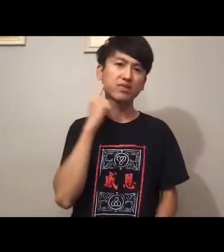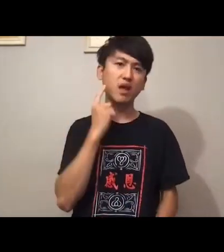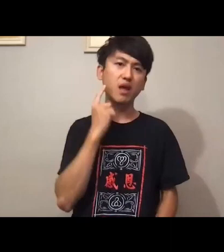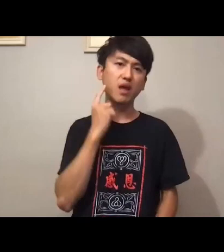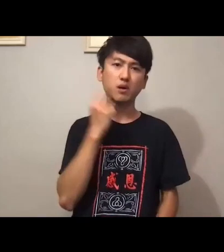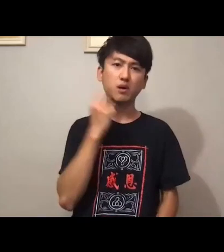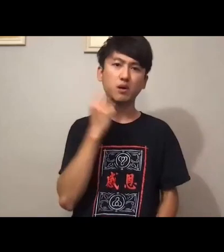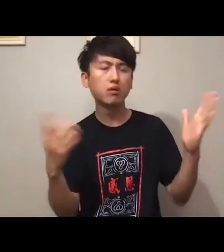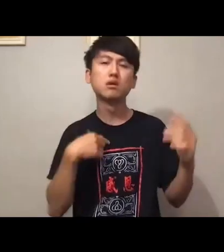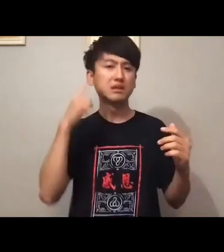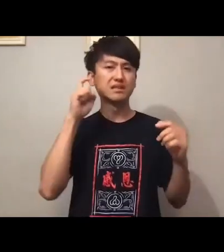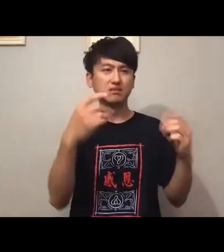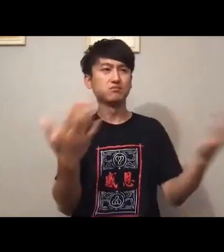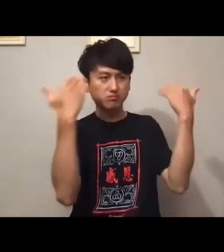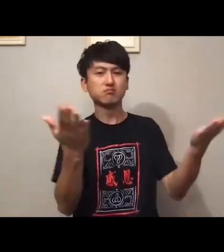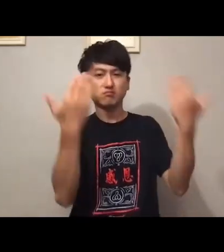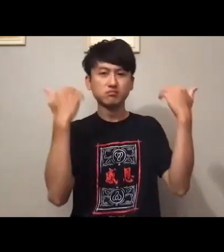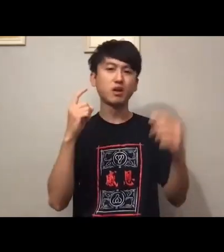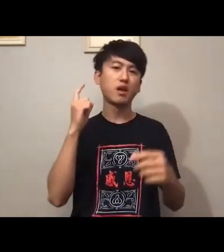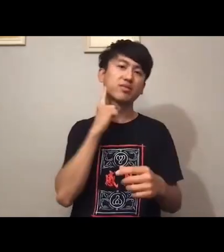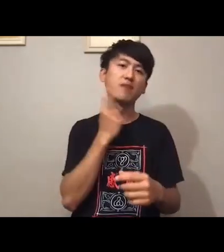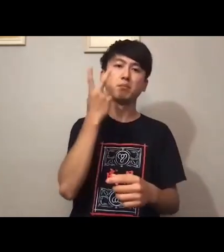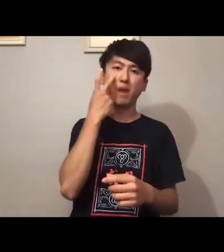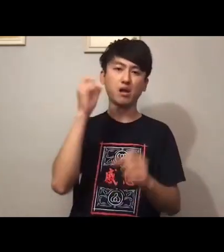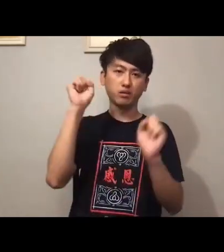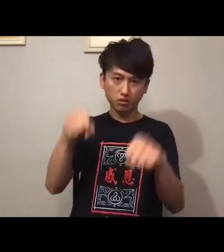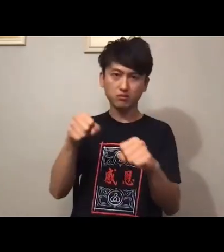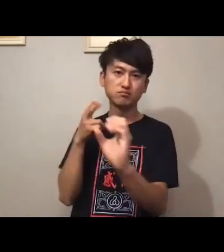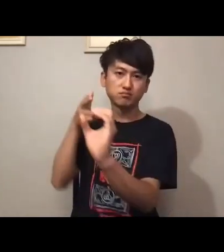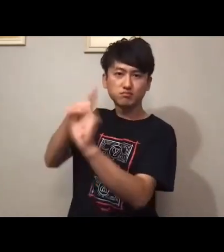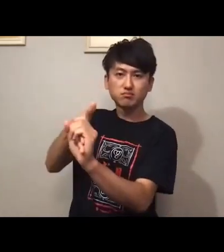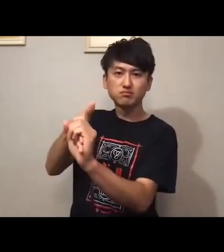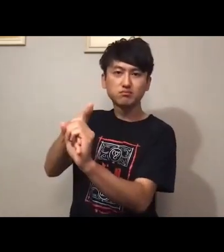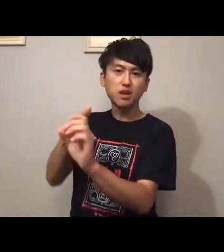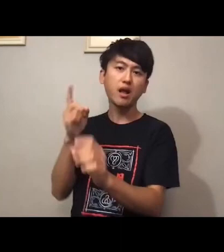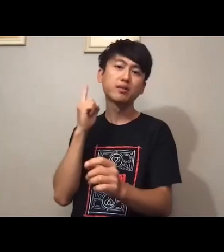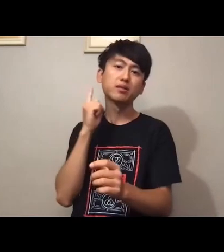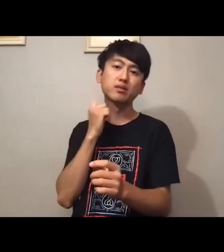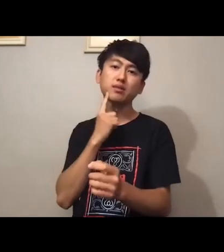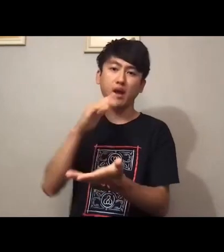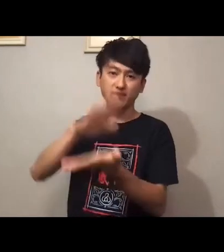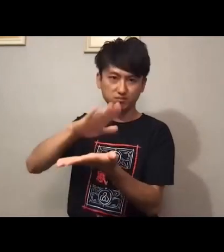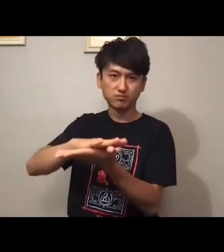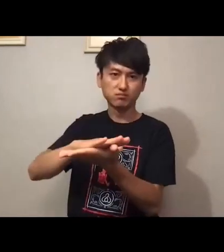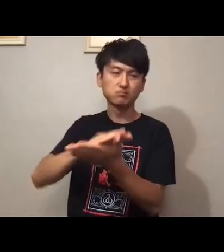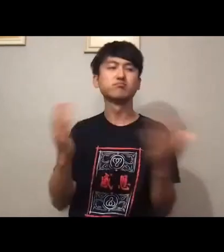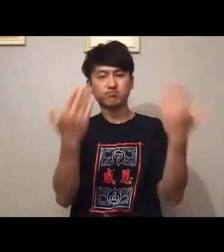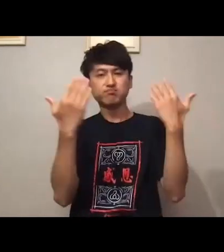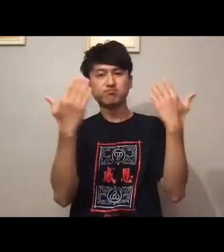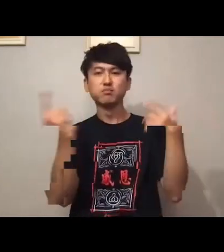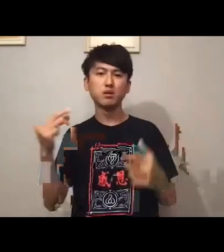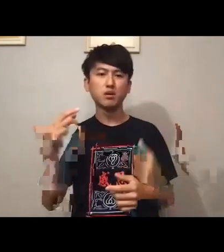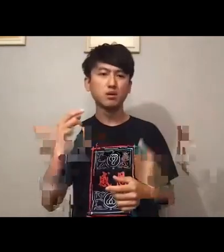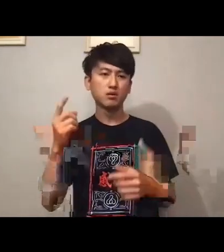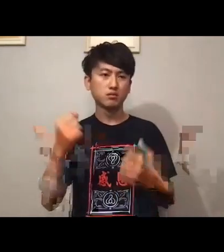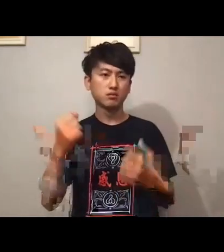a little bit or to understand, we have nothing like that in China. And I would like to see in